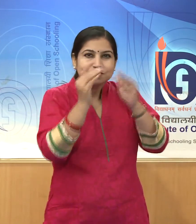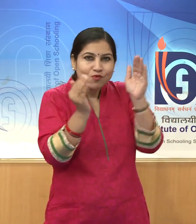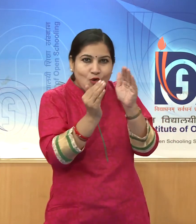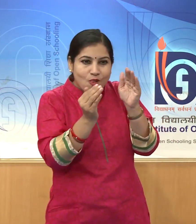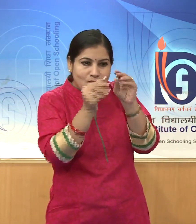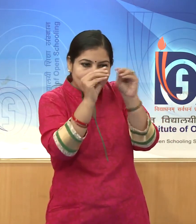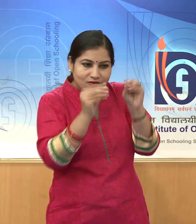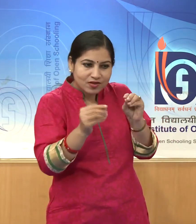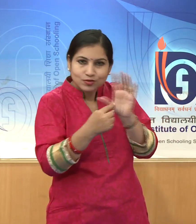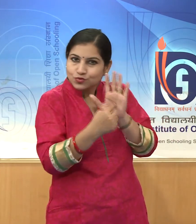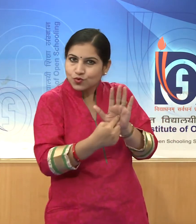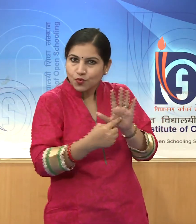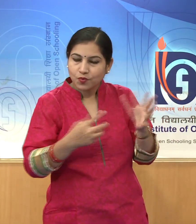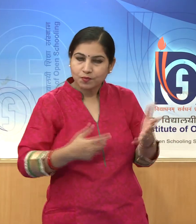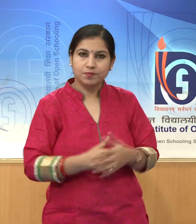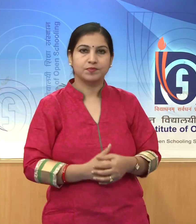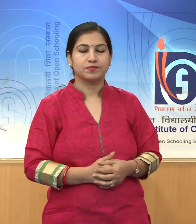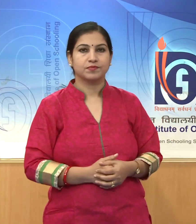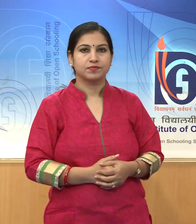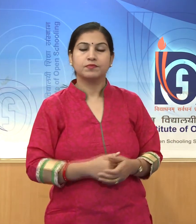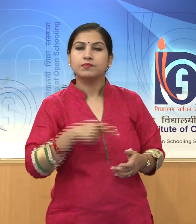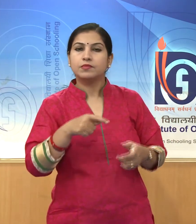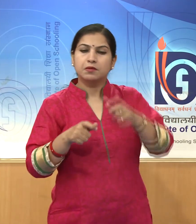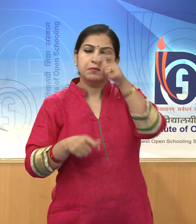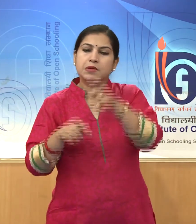figures represent the common people